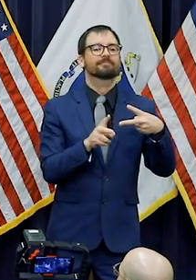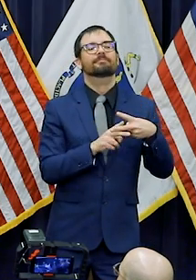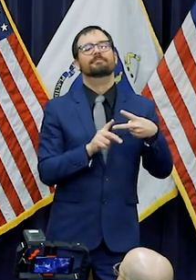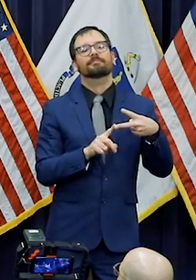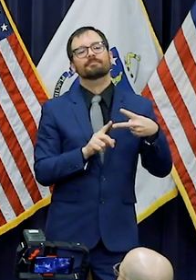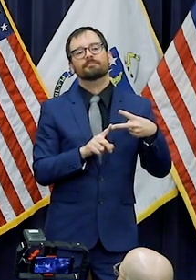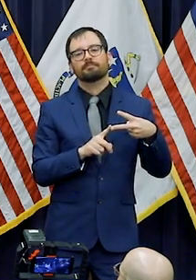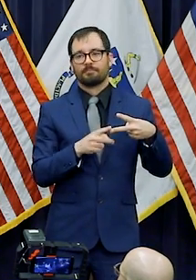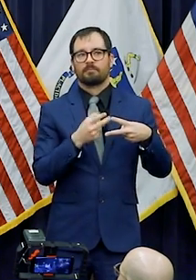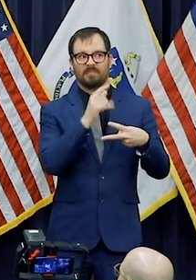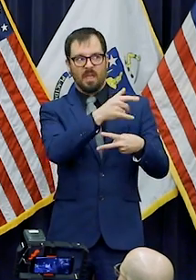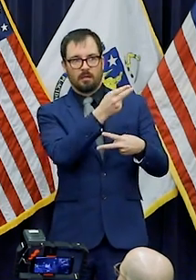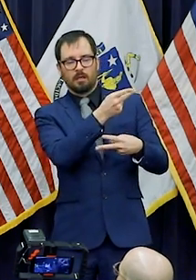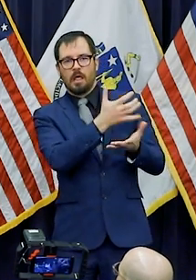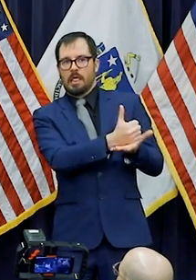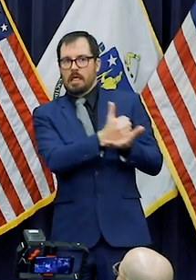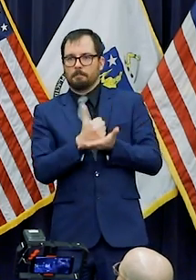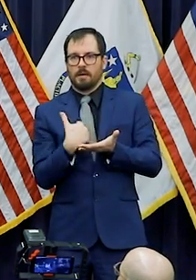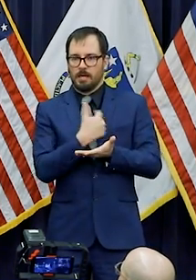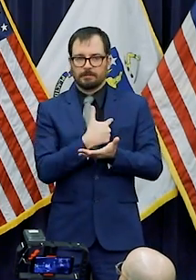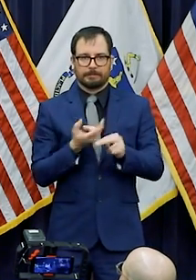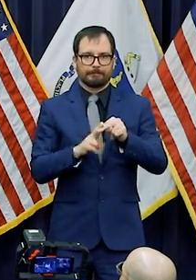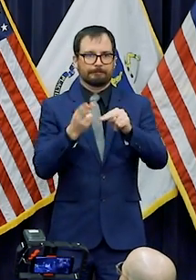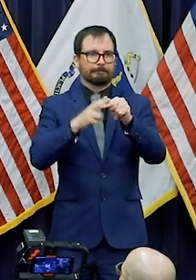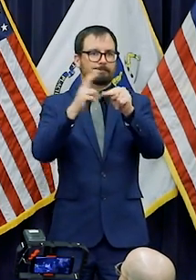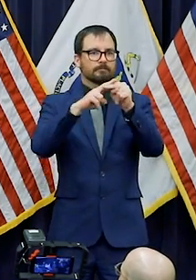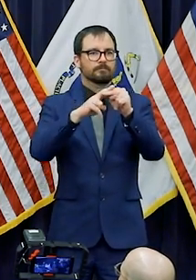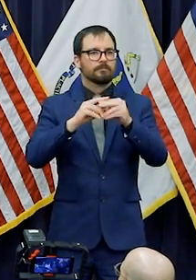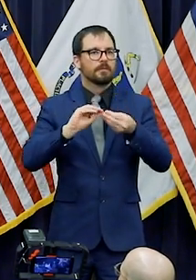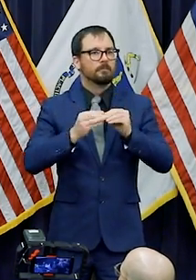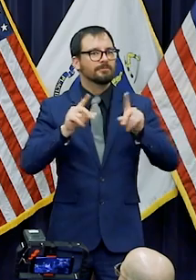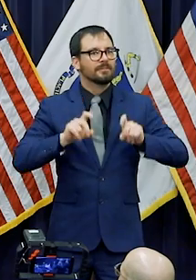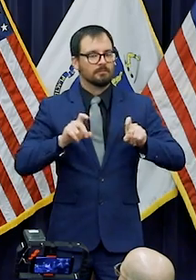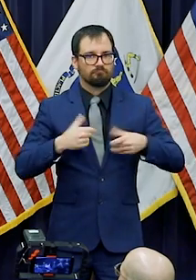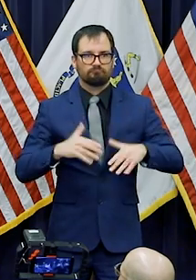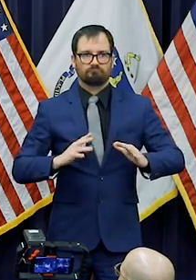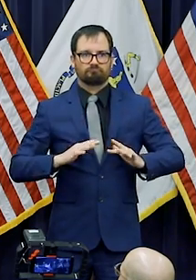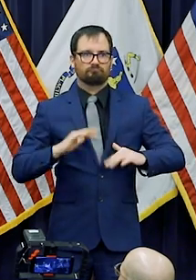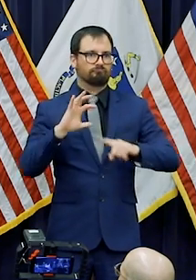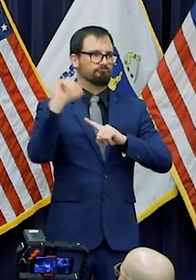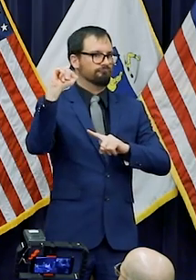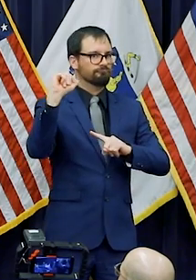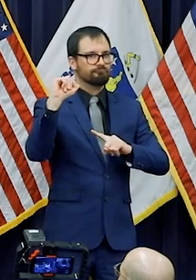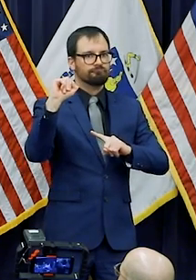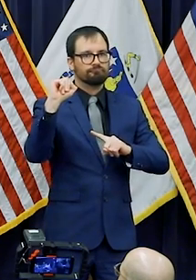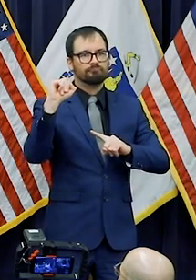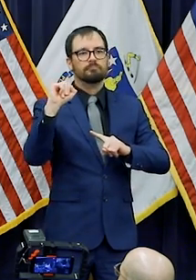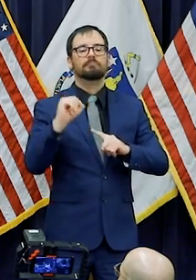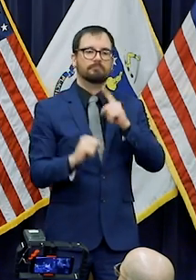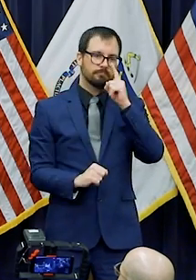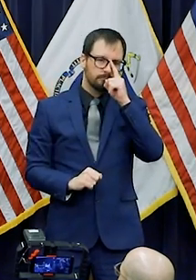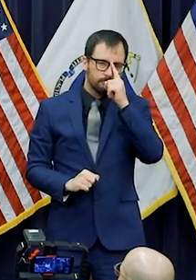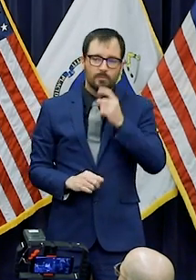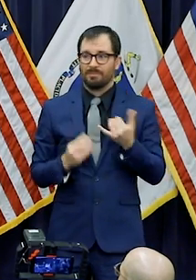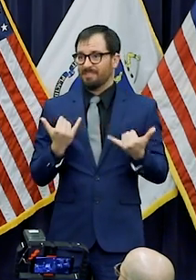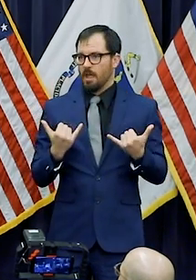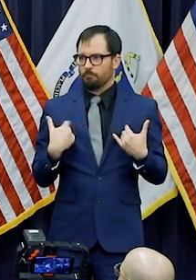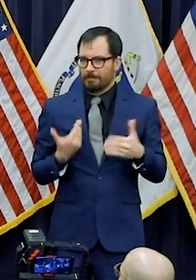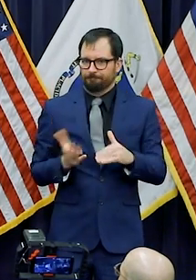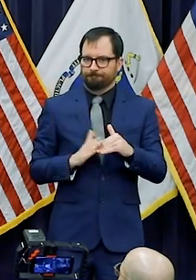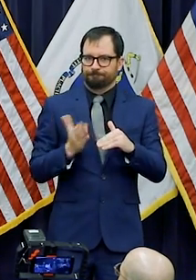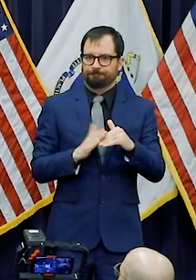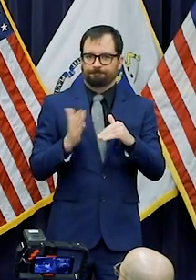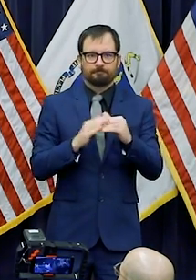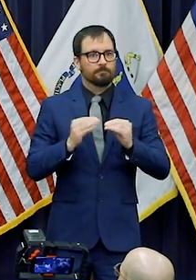This is extraordinarily important to us in order to increase testing capacity across the Commonwealth of Massachusetts. And with that, I'll turn